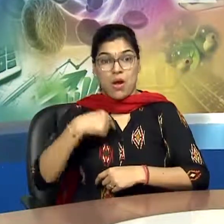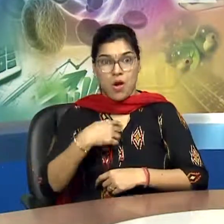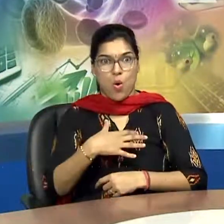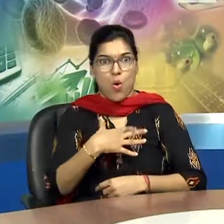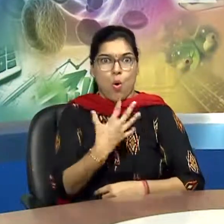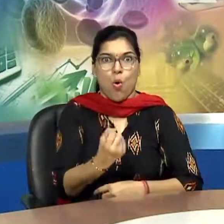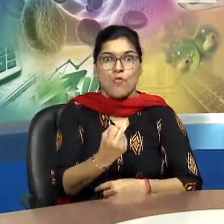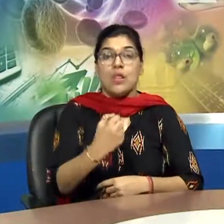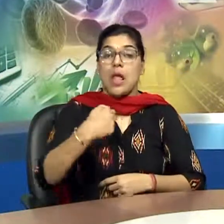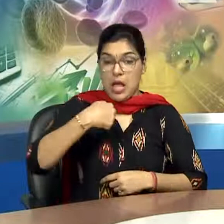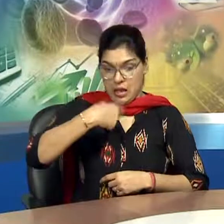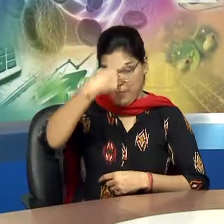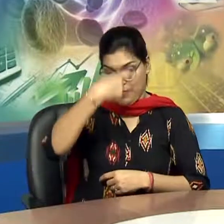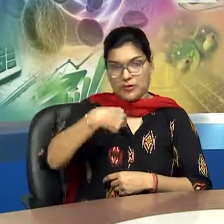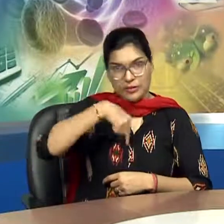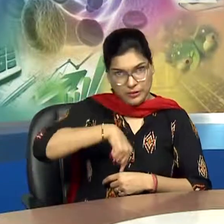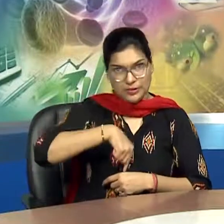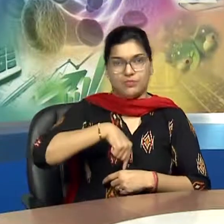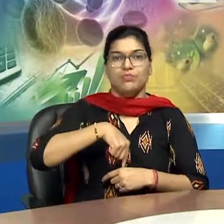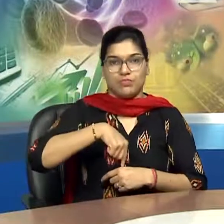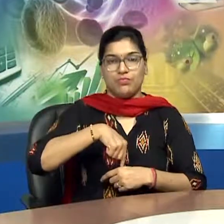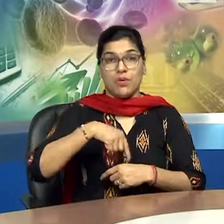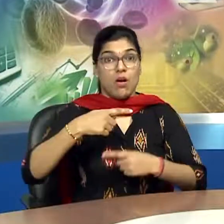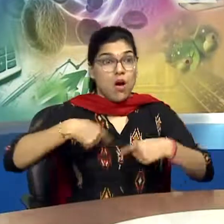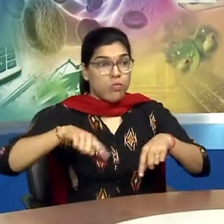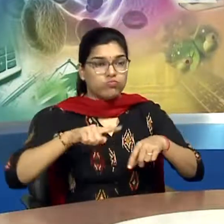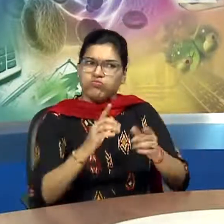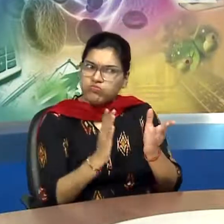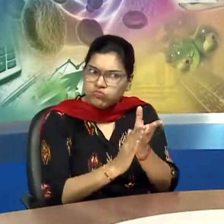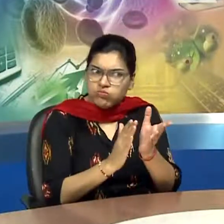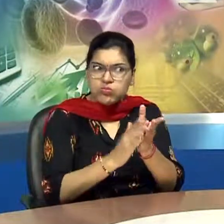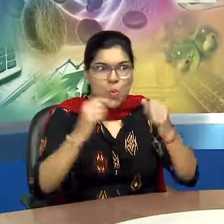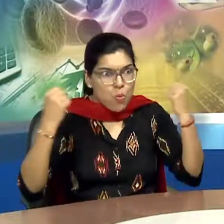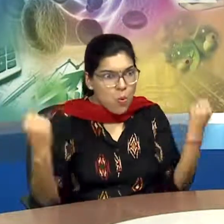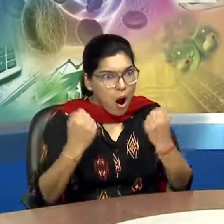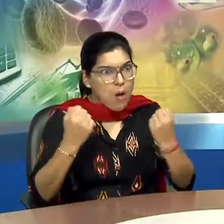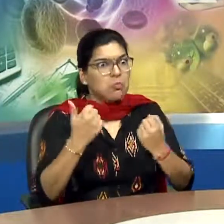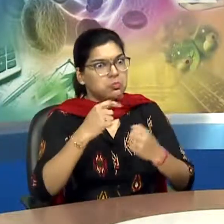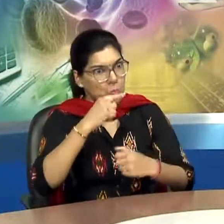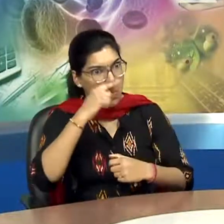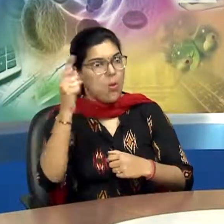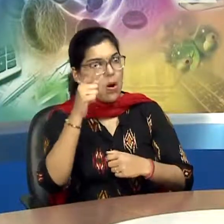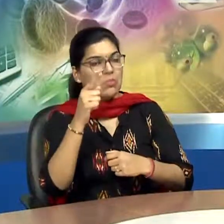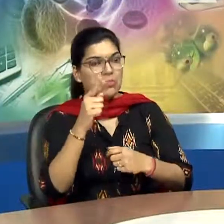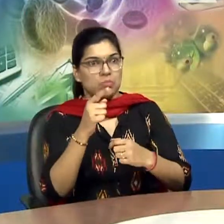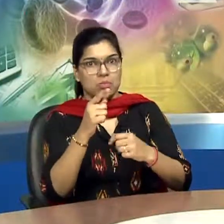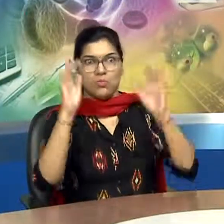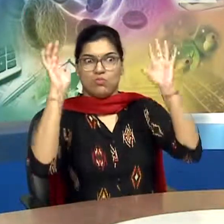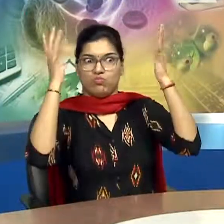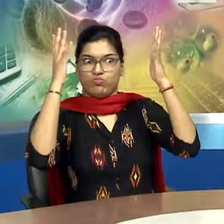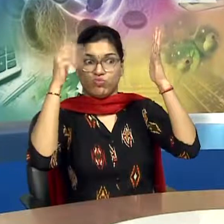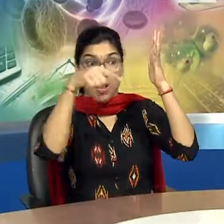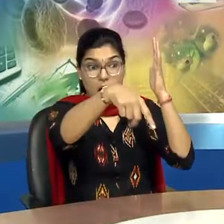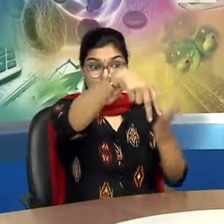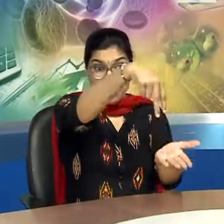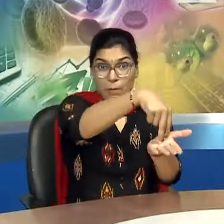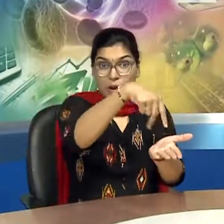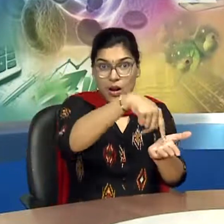did, applaud. A courage means you have the inner motivation or inner